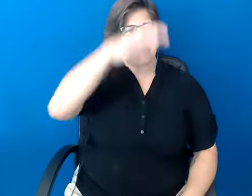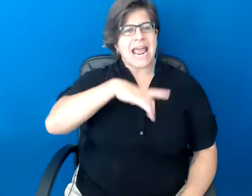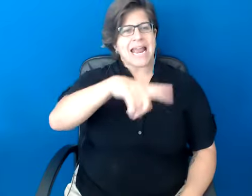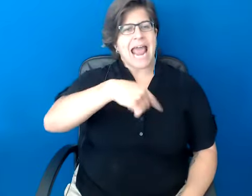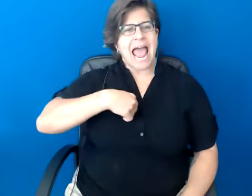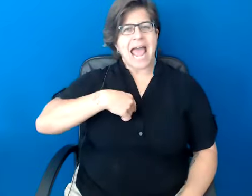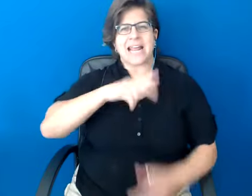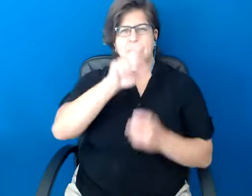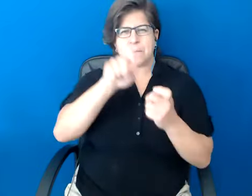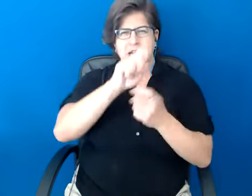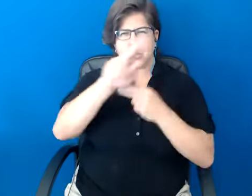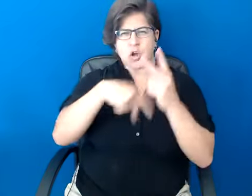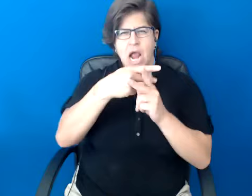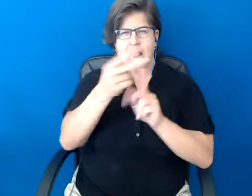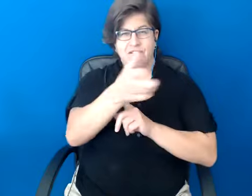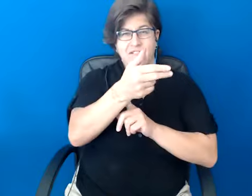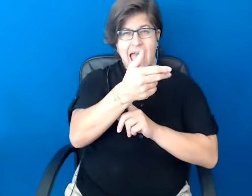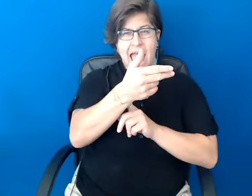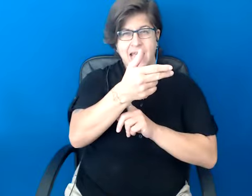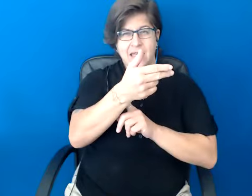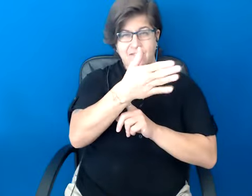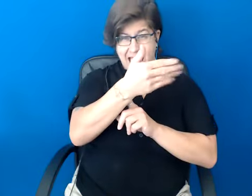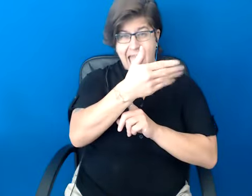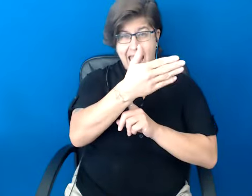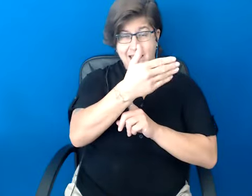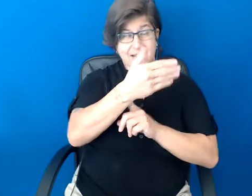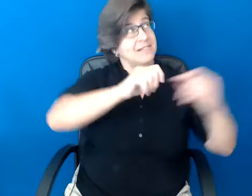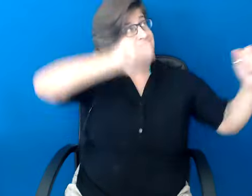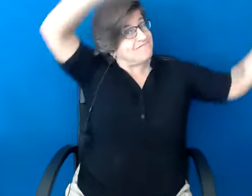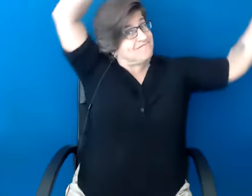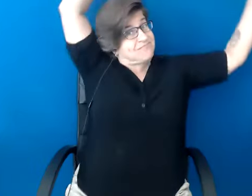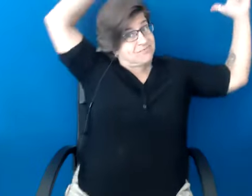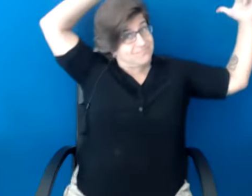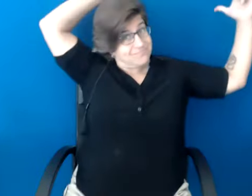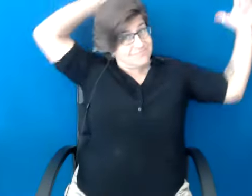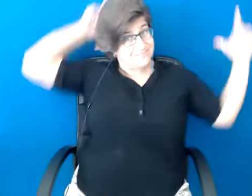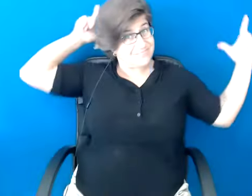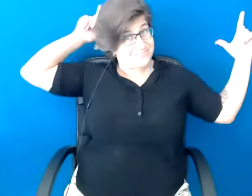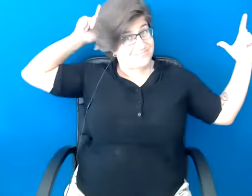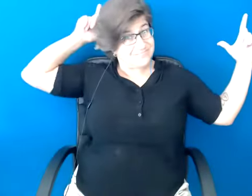was okay for this guy to have a particular flag tacked up behind him on the wall in his own